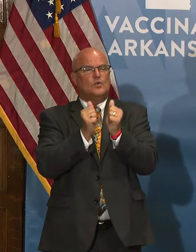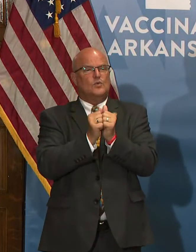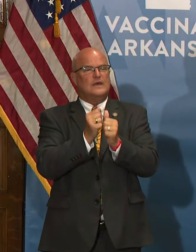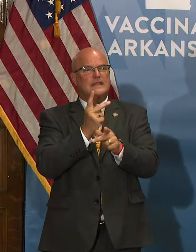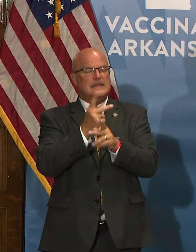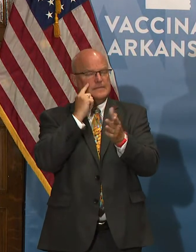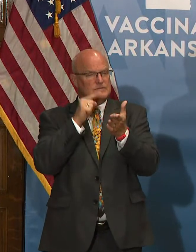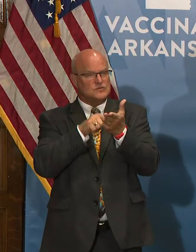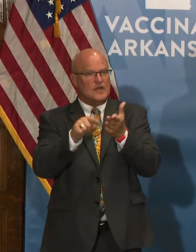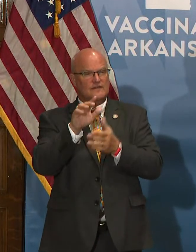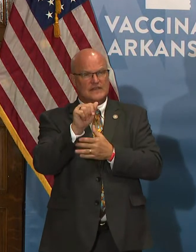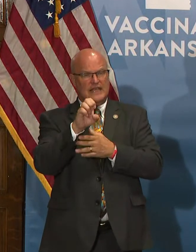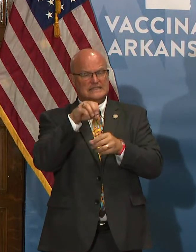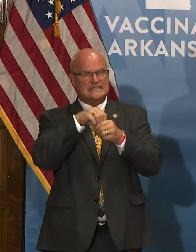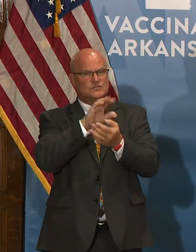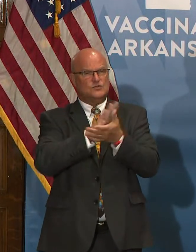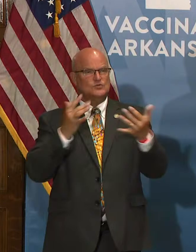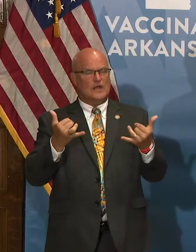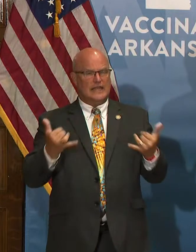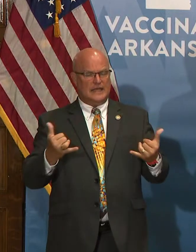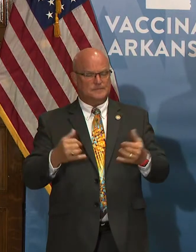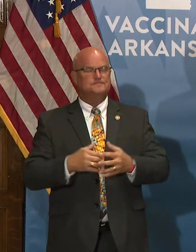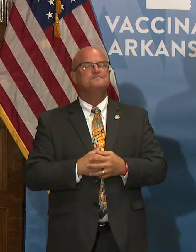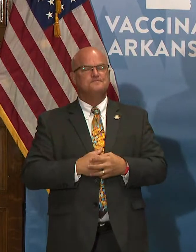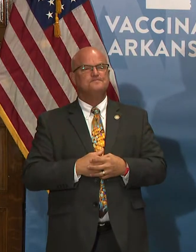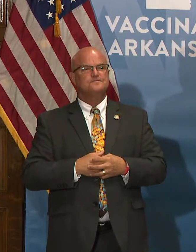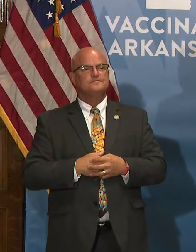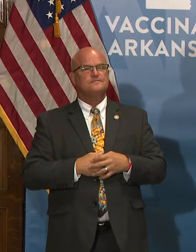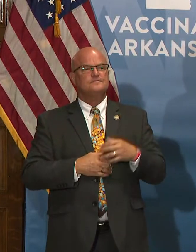keeping track of cases in schools right now?